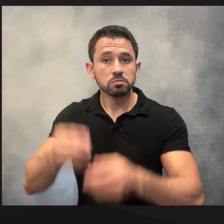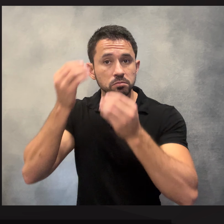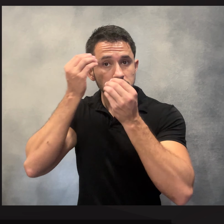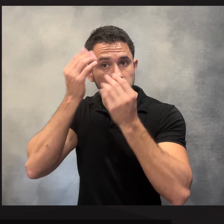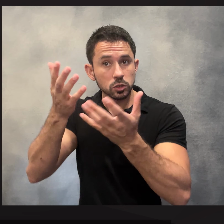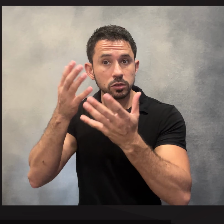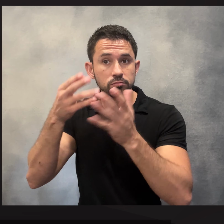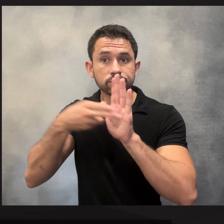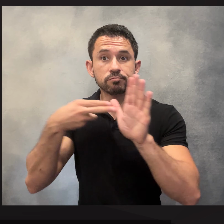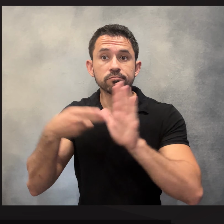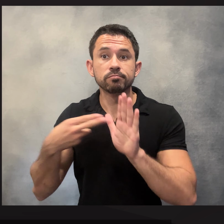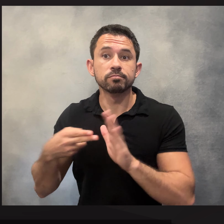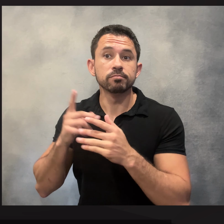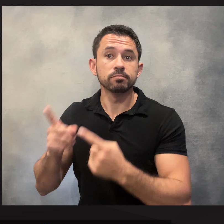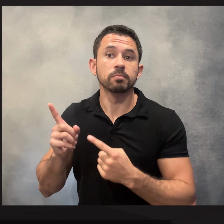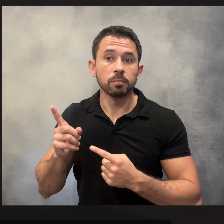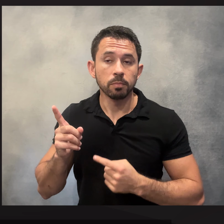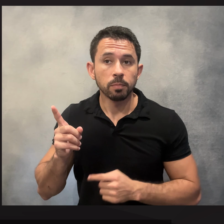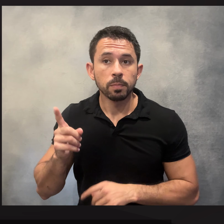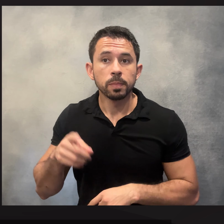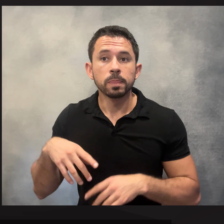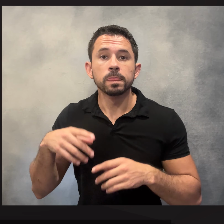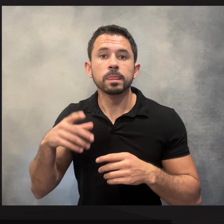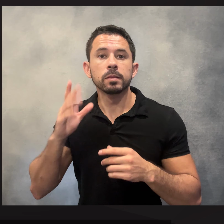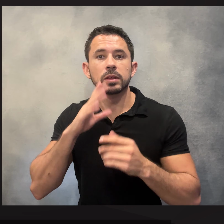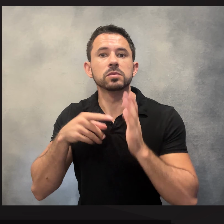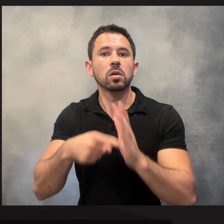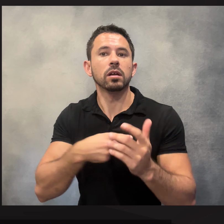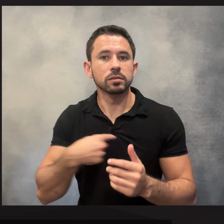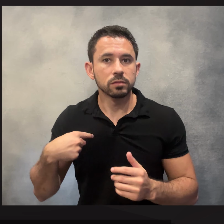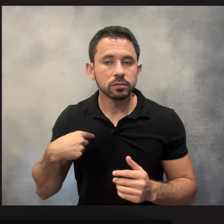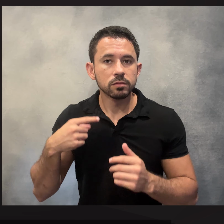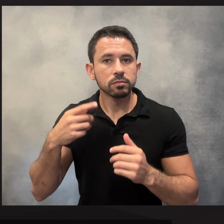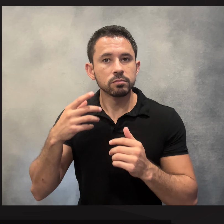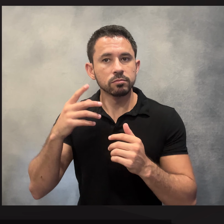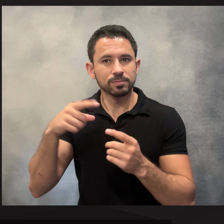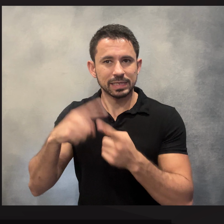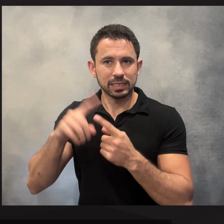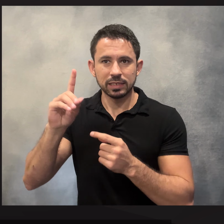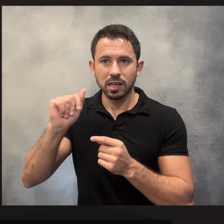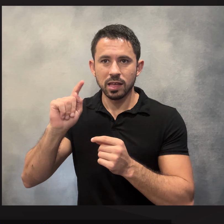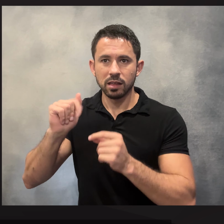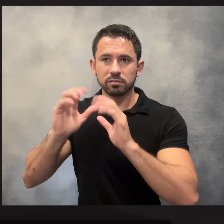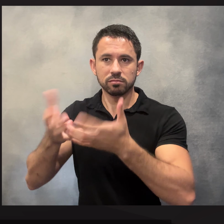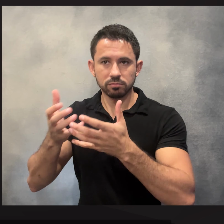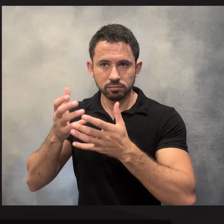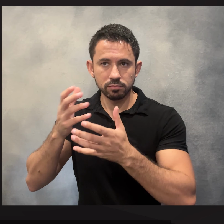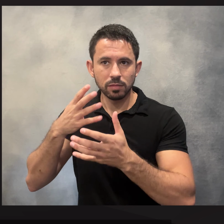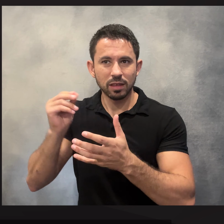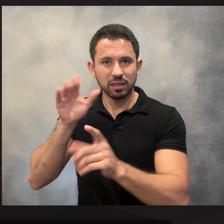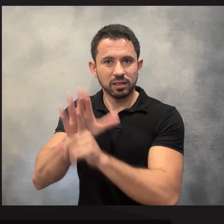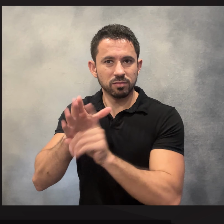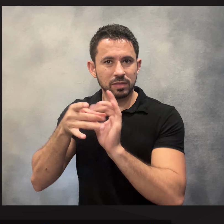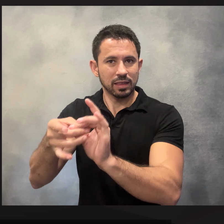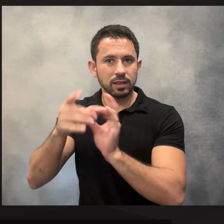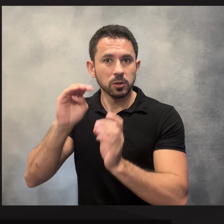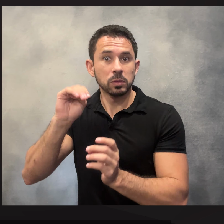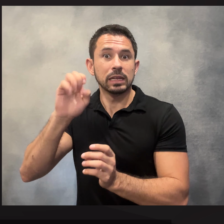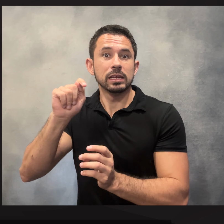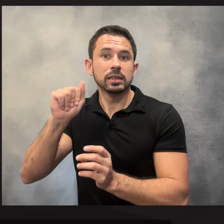The information highlighted here will show us when the dataset and its related metadata was last updated.